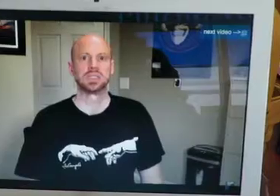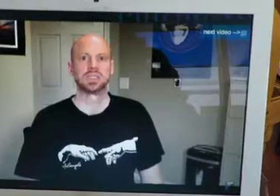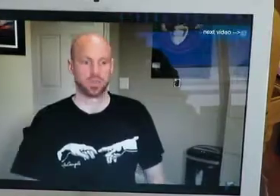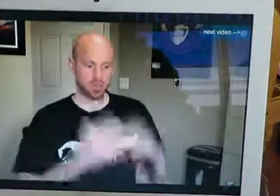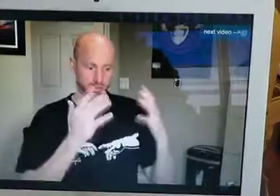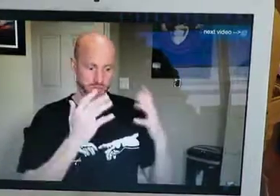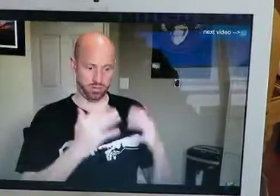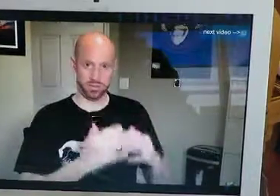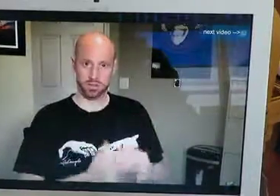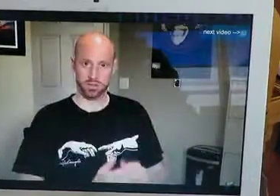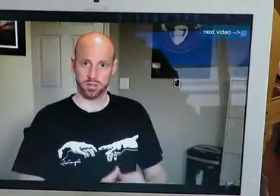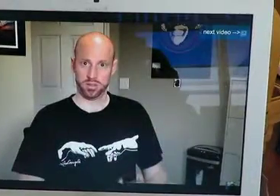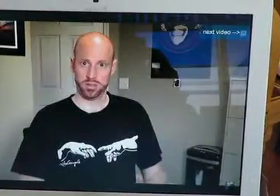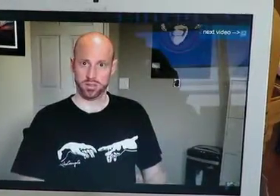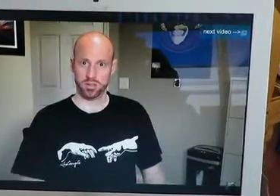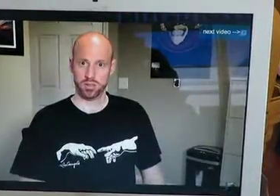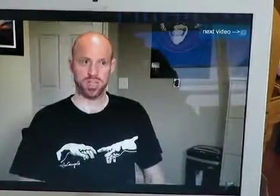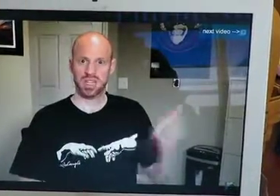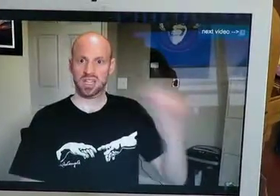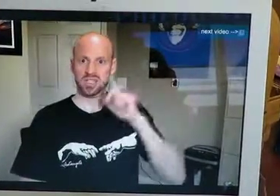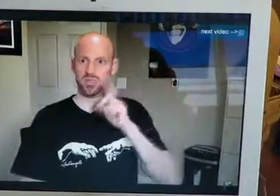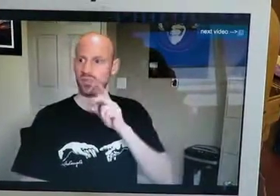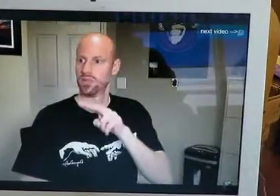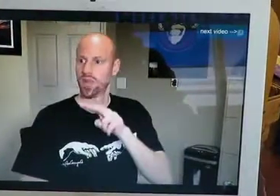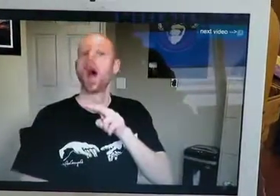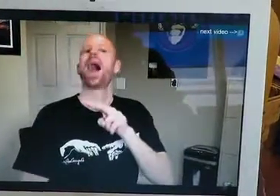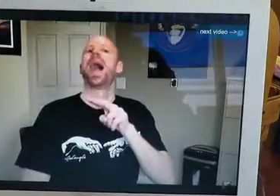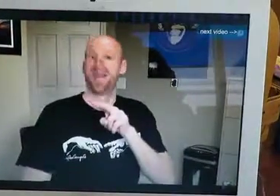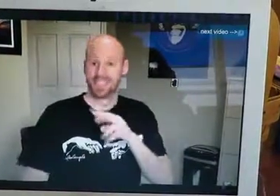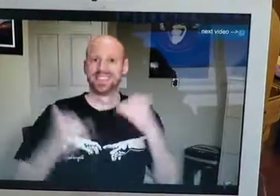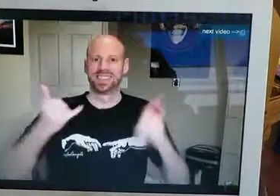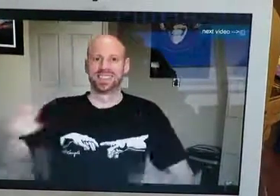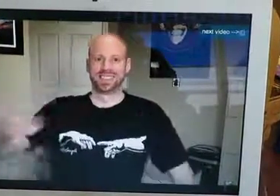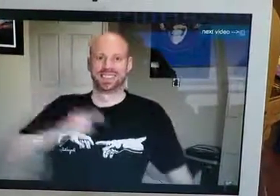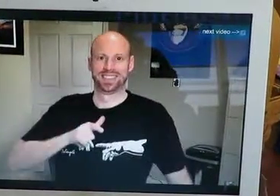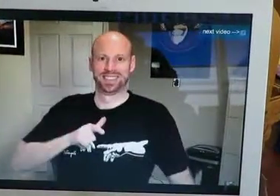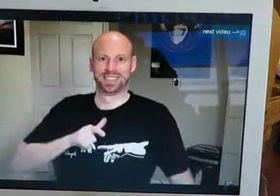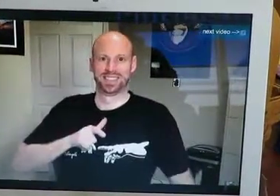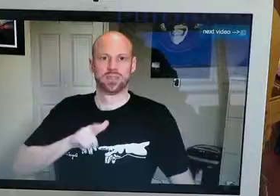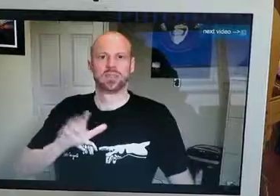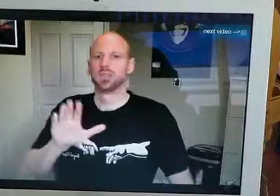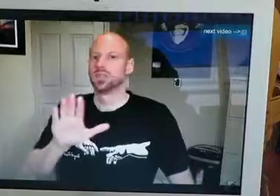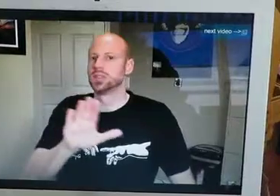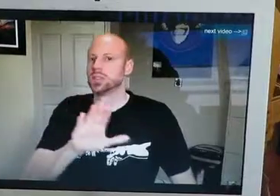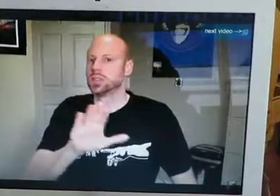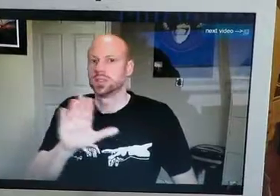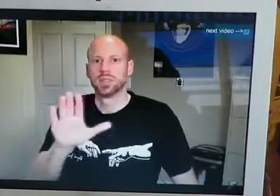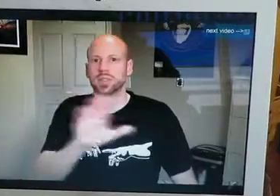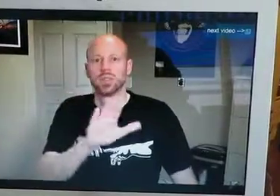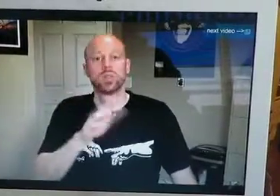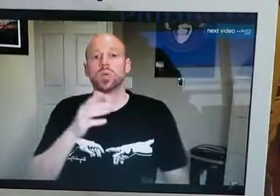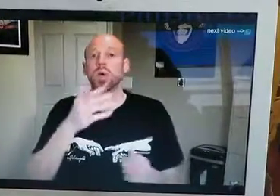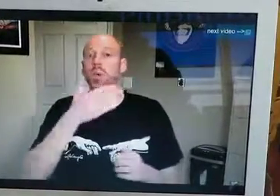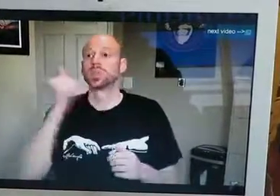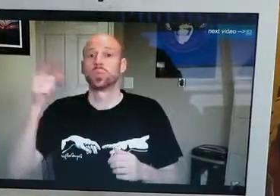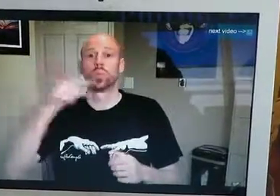as the interpreter, you don't want to drop your hands and say, because the deaf will see that and now it's my turn to speak, and they don't want